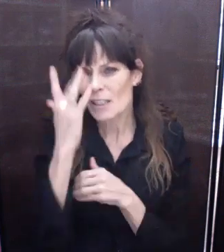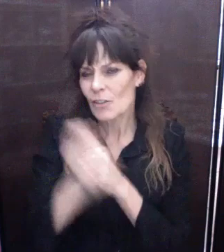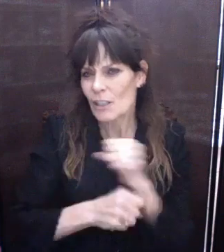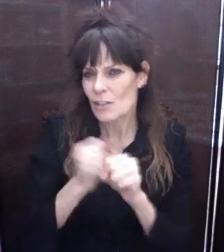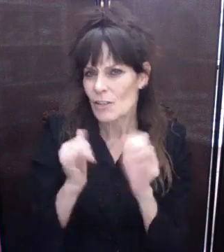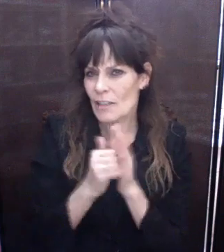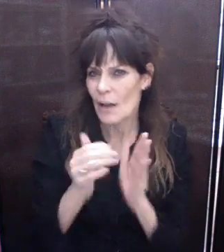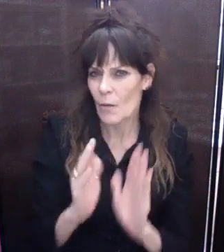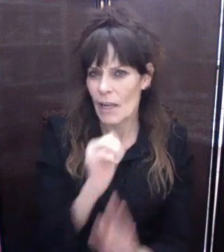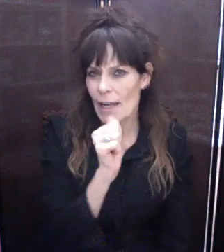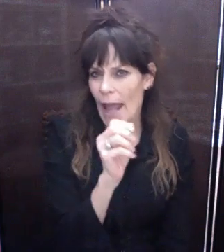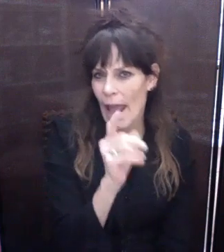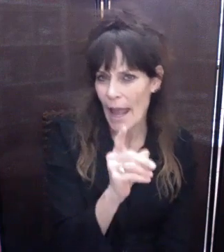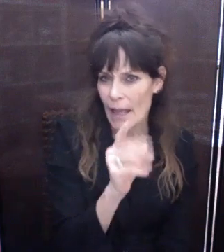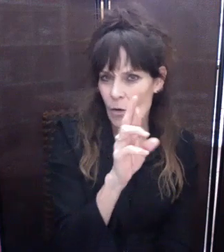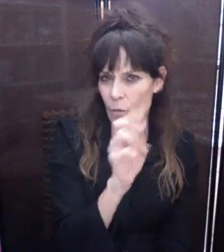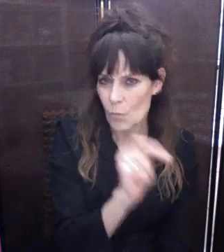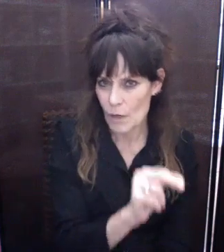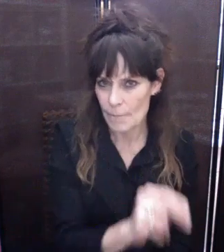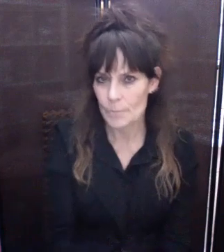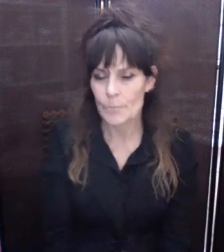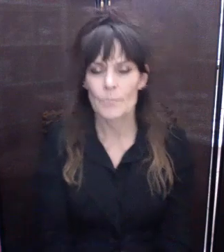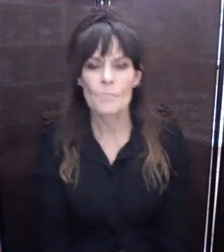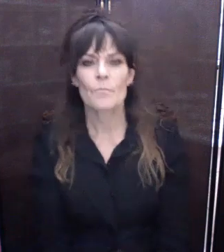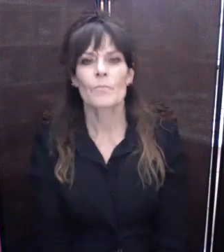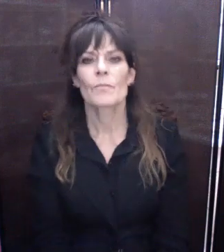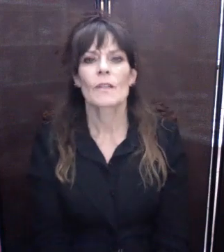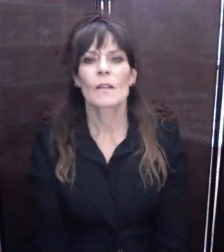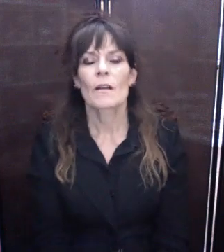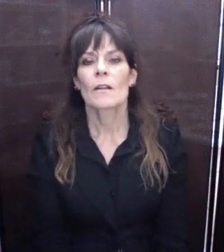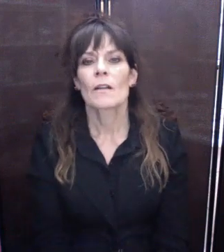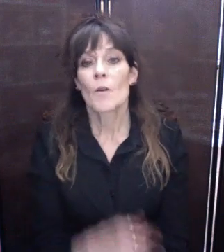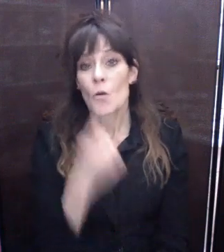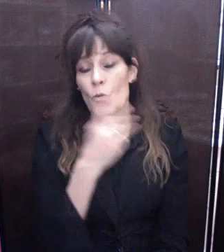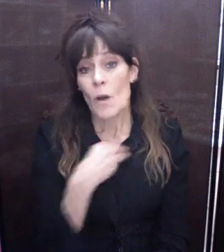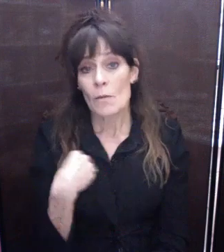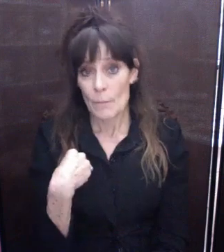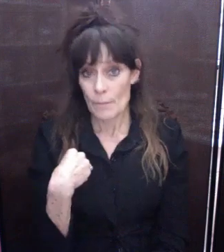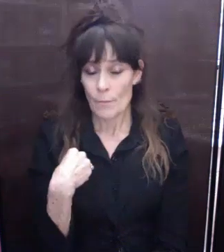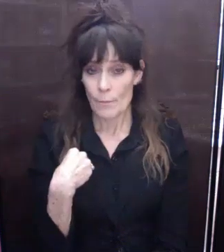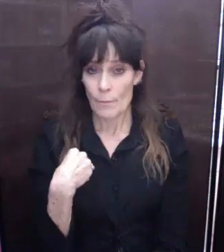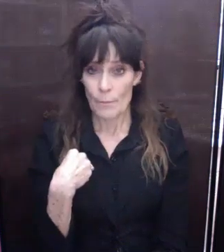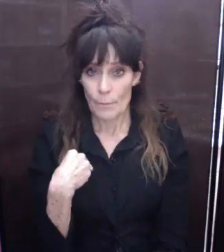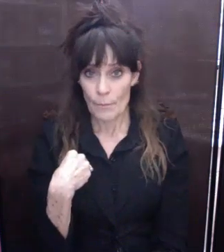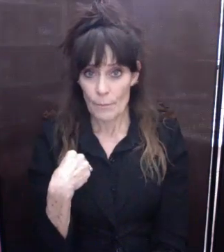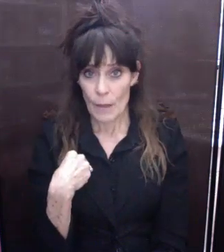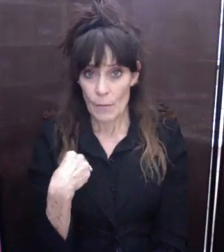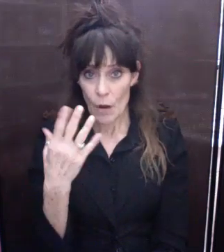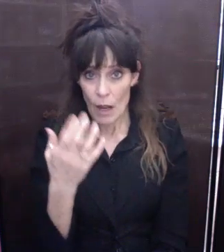Akron. You know, the one member that I do want to just touch on because